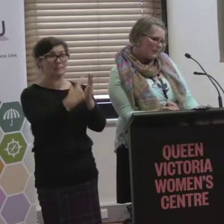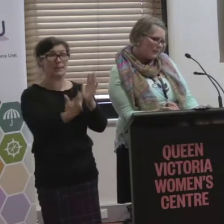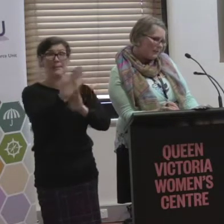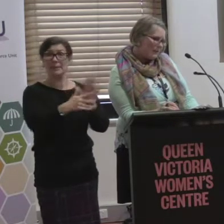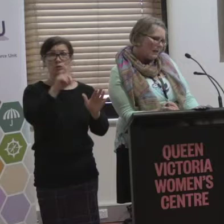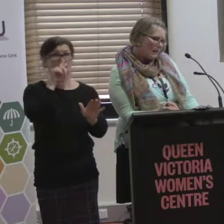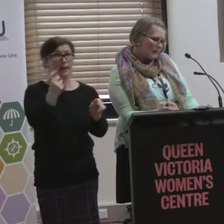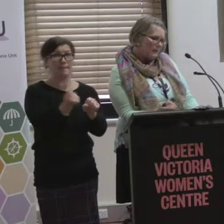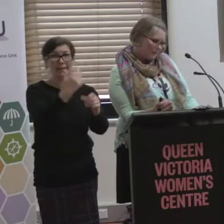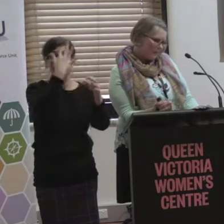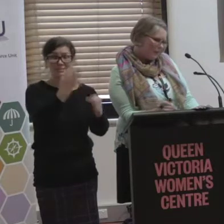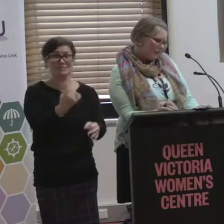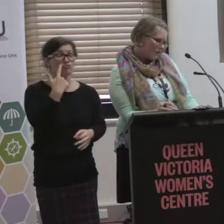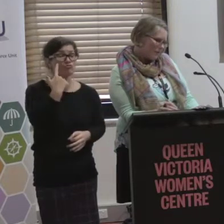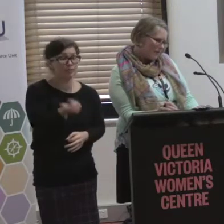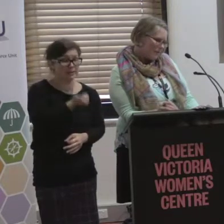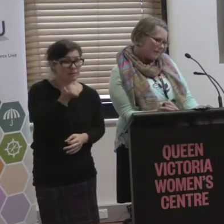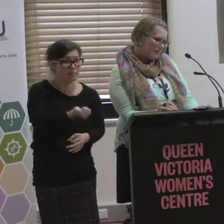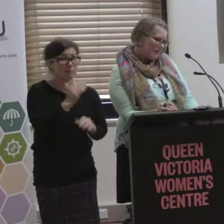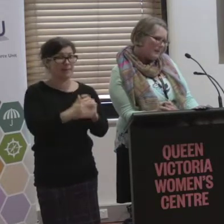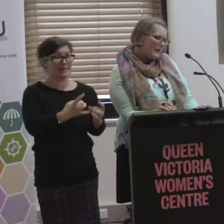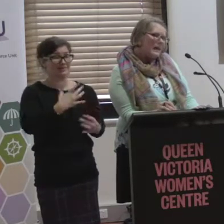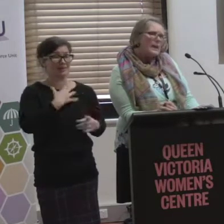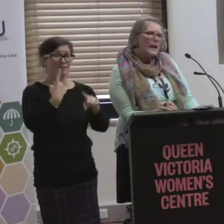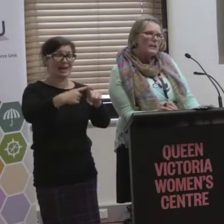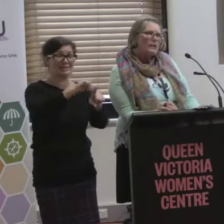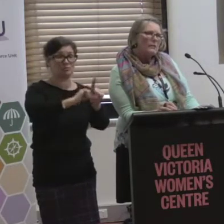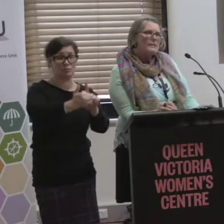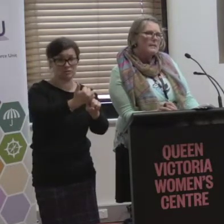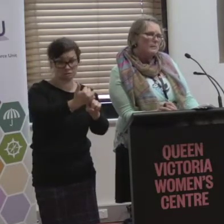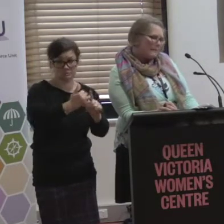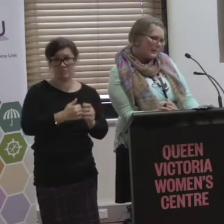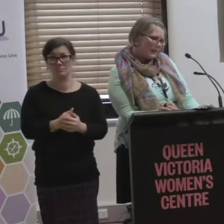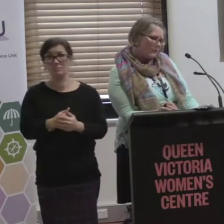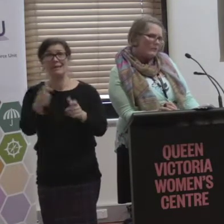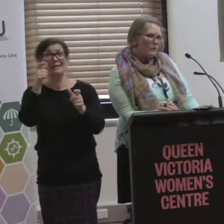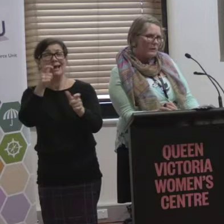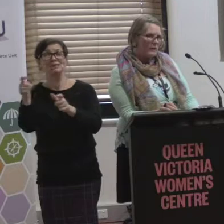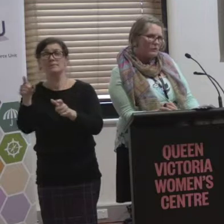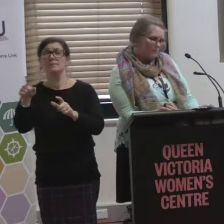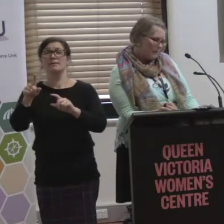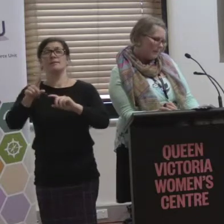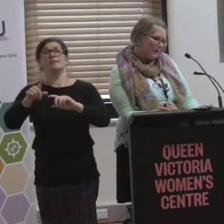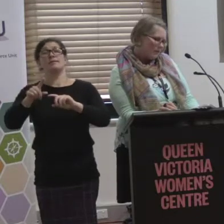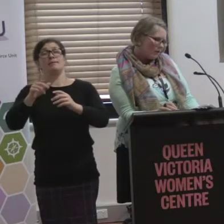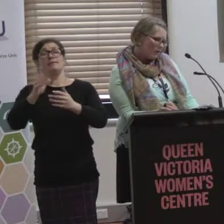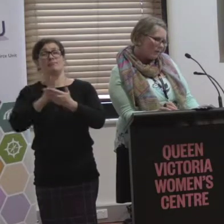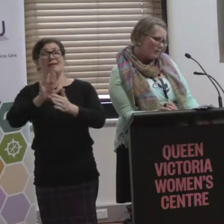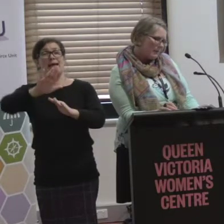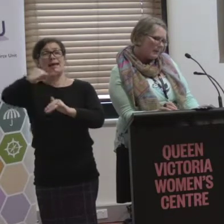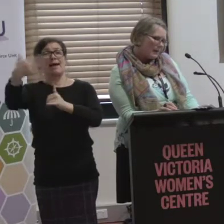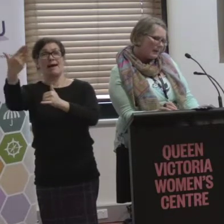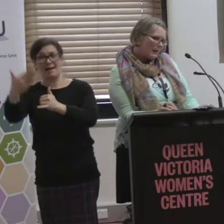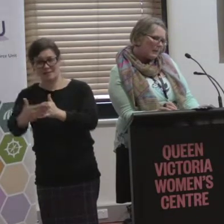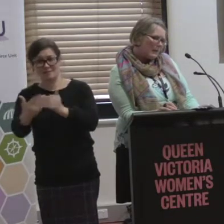reasonable decisions about themselves and their circumstances, as I said. Guardianship is deemed to be last resort, as should be